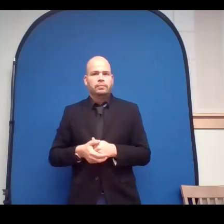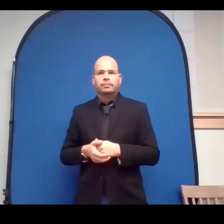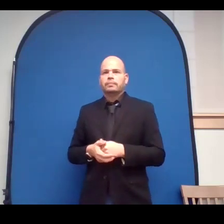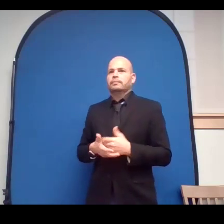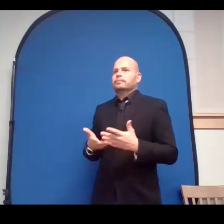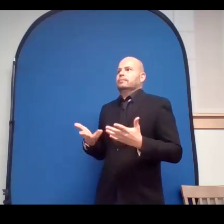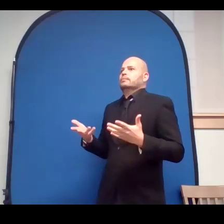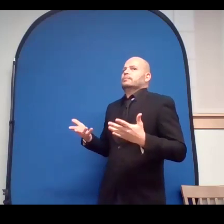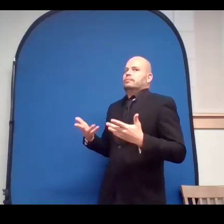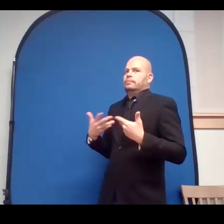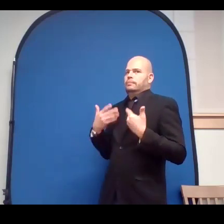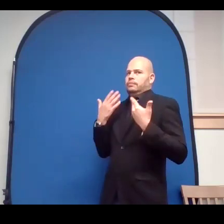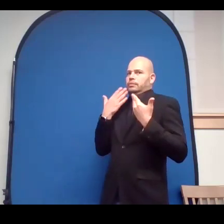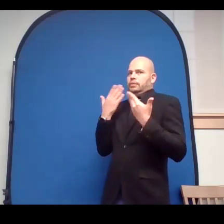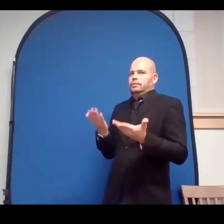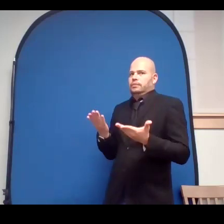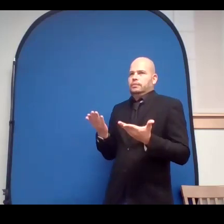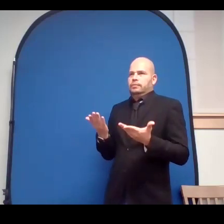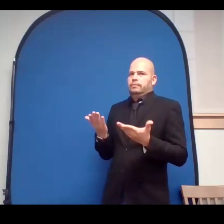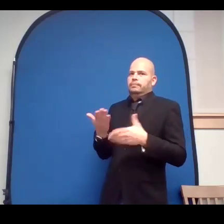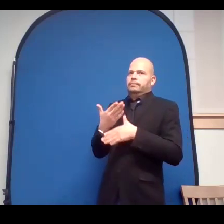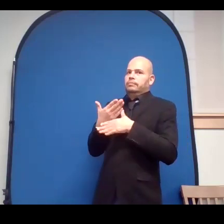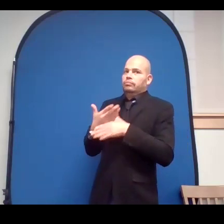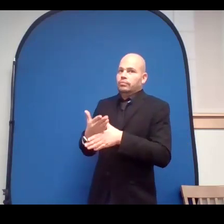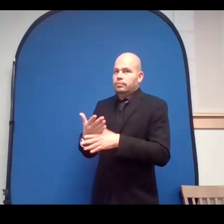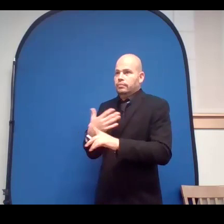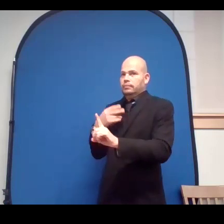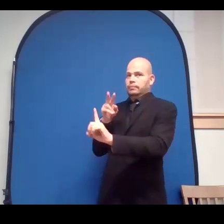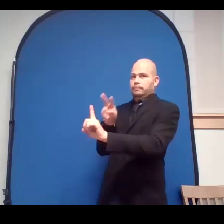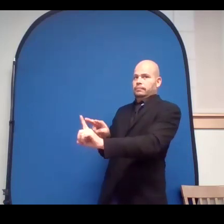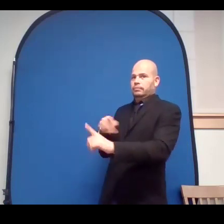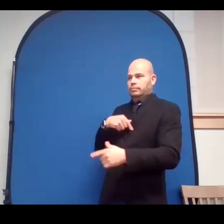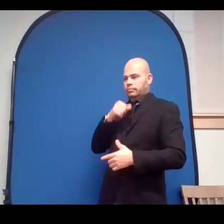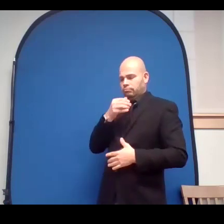I can explain my understanding of it. I am not by any means an expert in it.